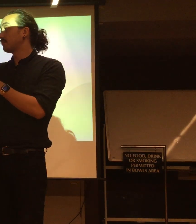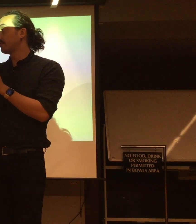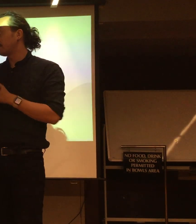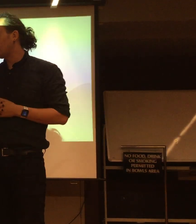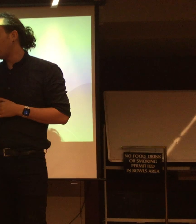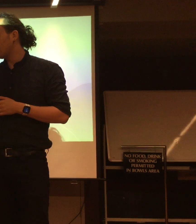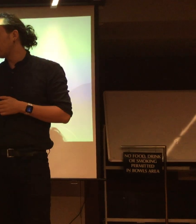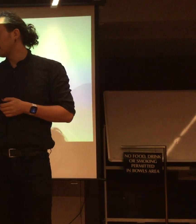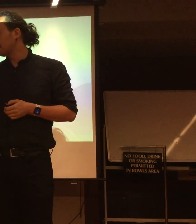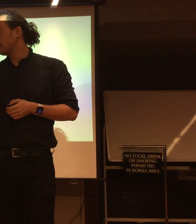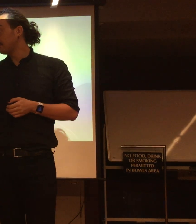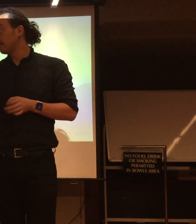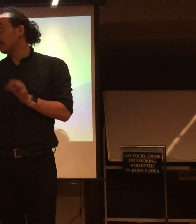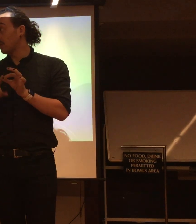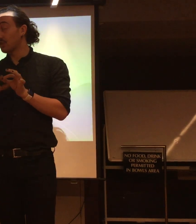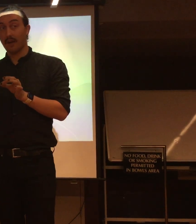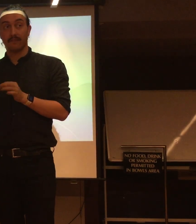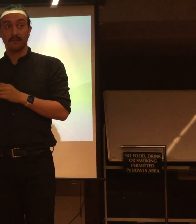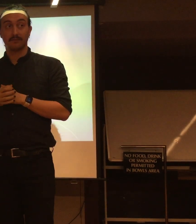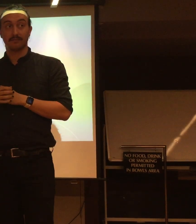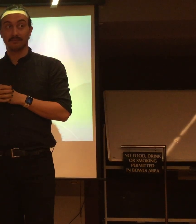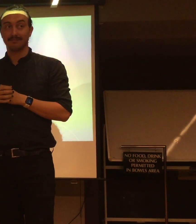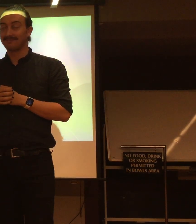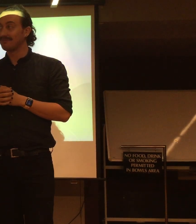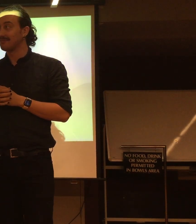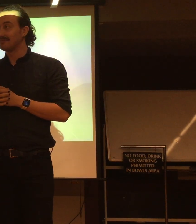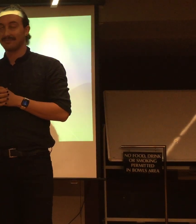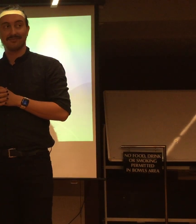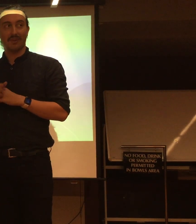you have a question? No? Yeah?